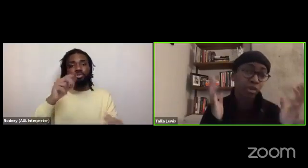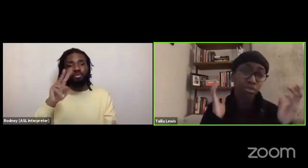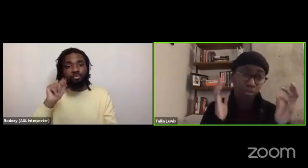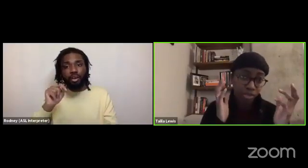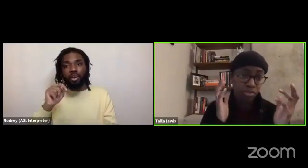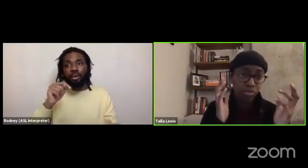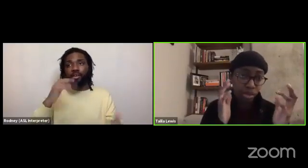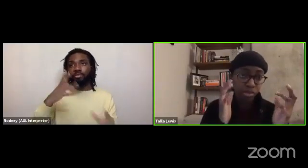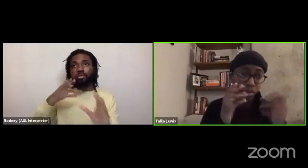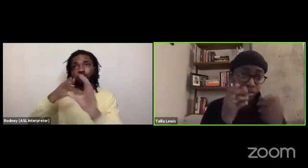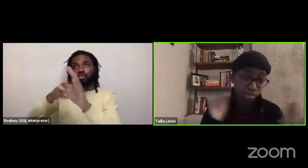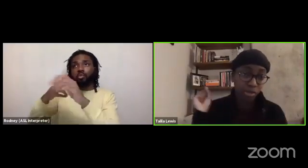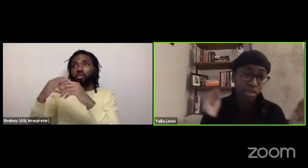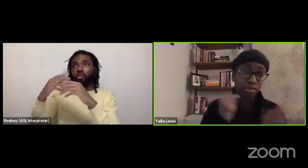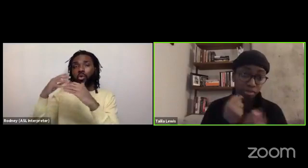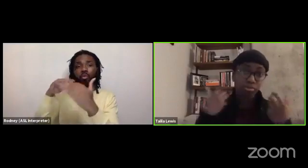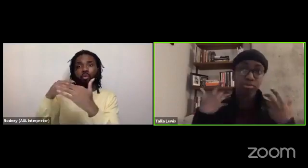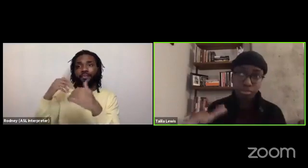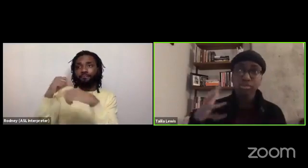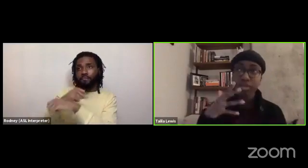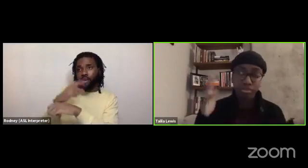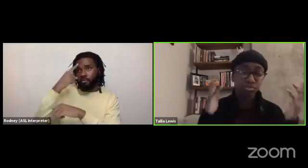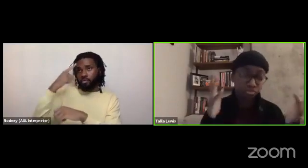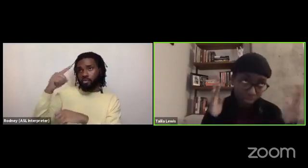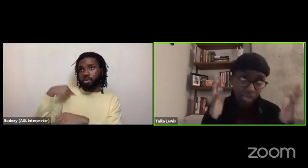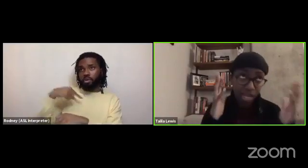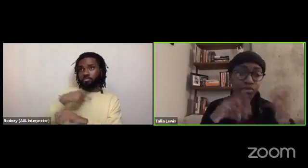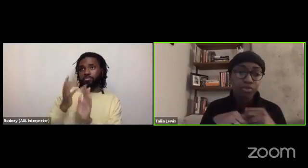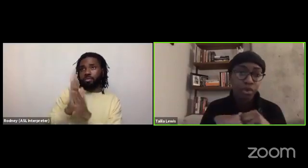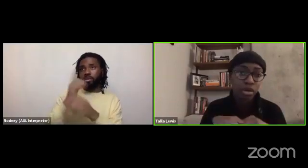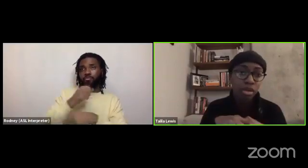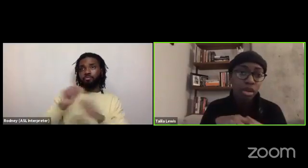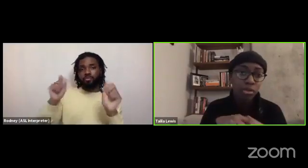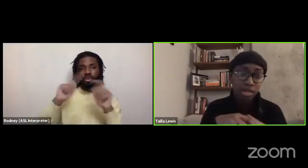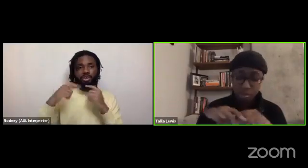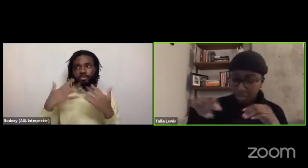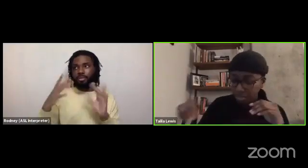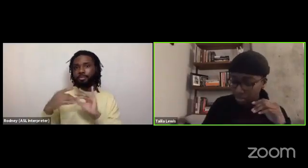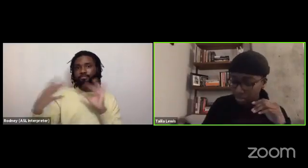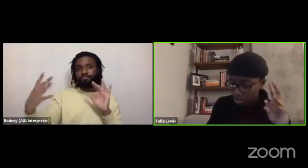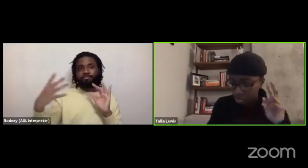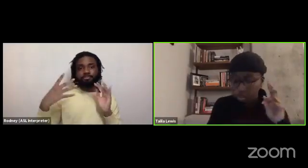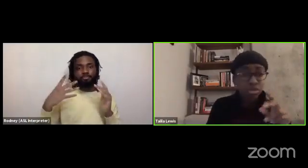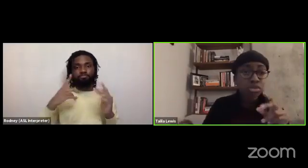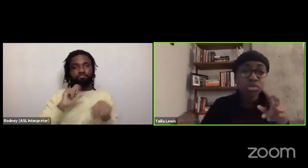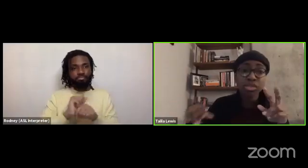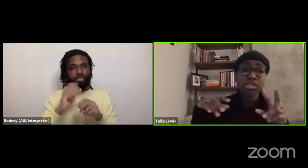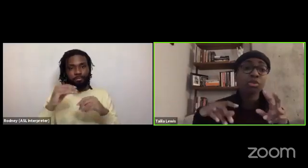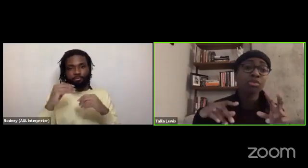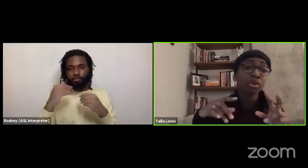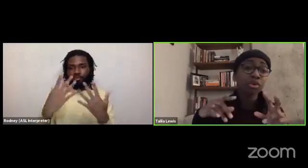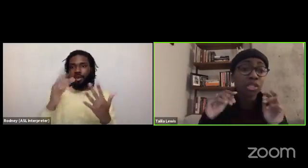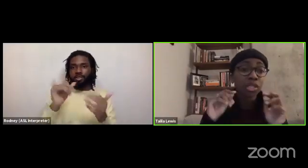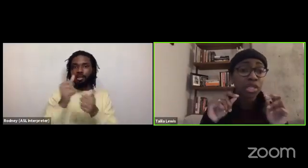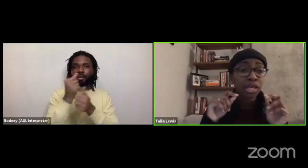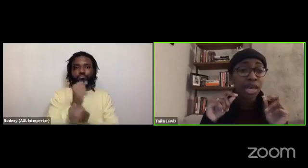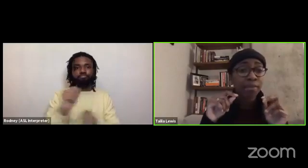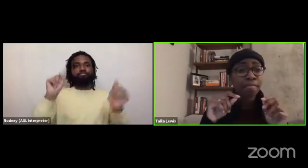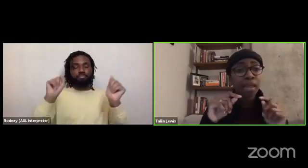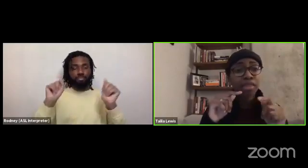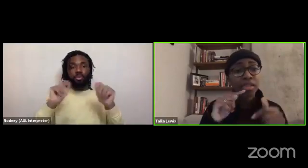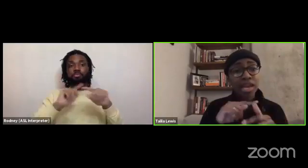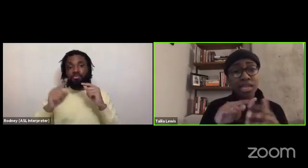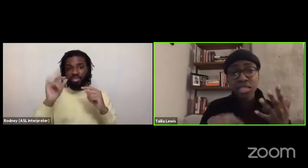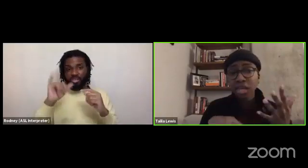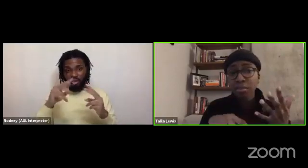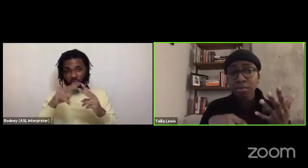fight for our freedoms, right? Like to literally give life for emancipation. So those are the two things I want folks to look at.